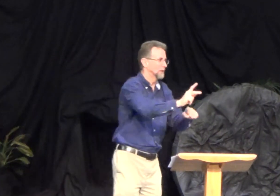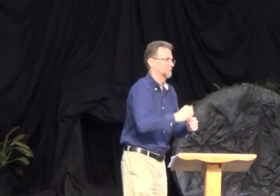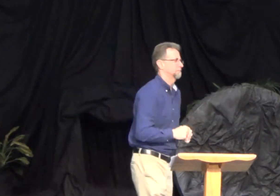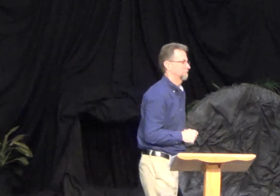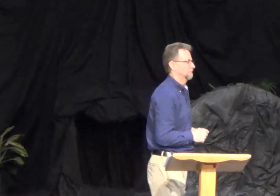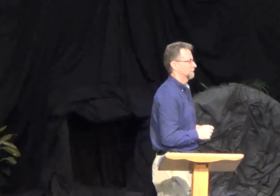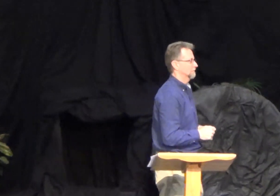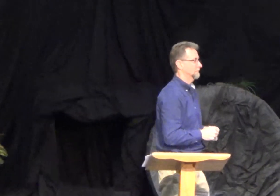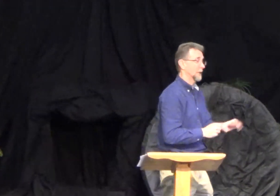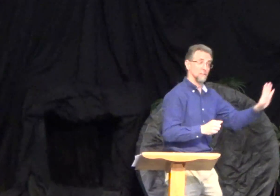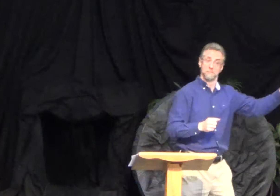We talk about the dead church.